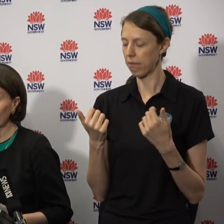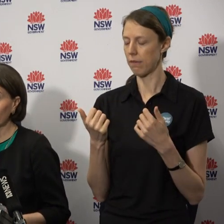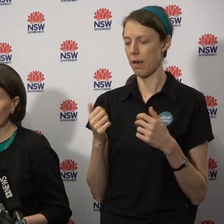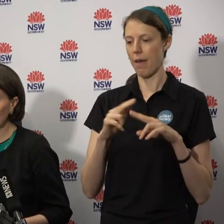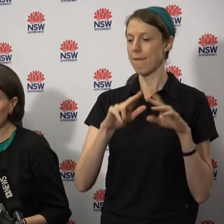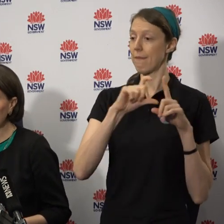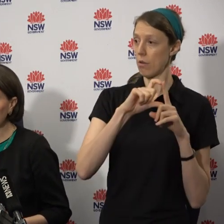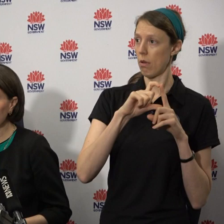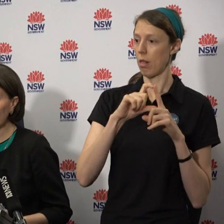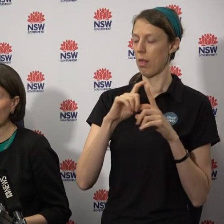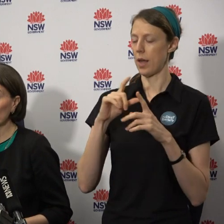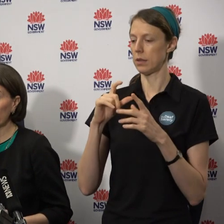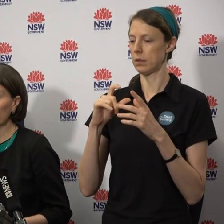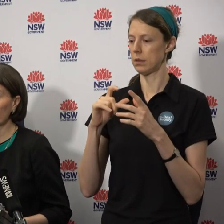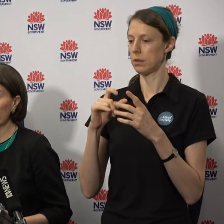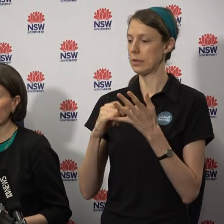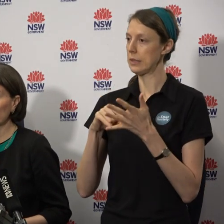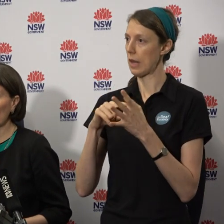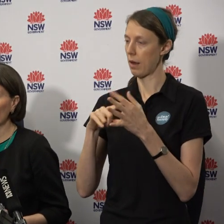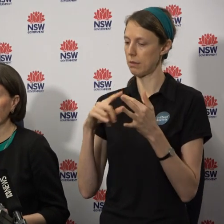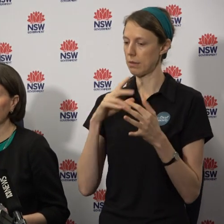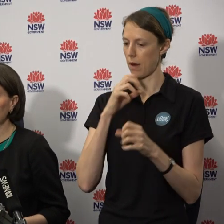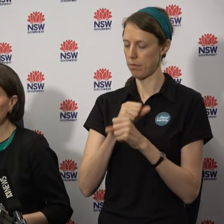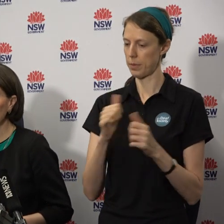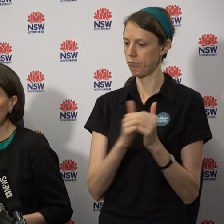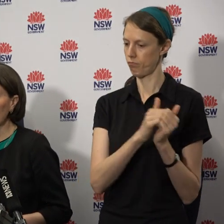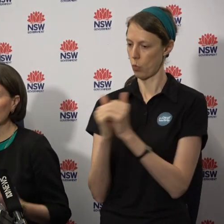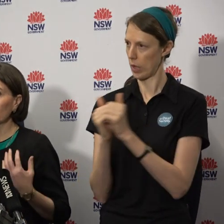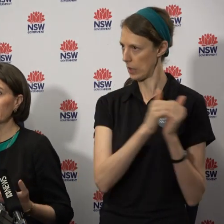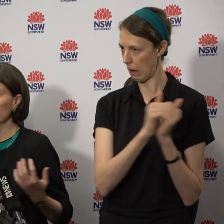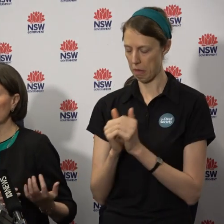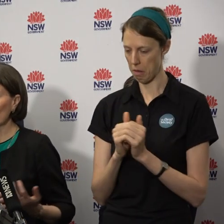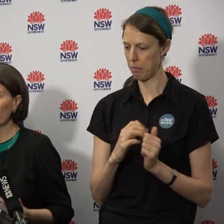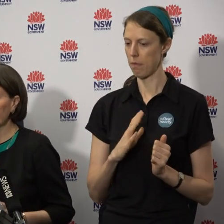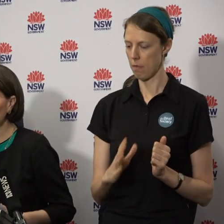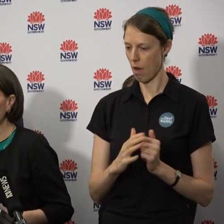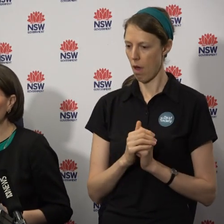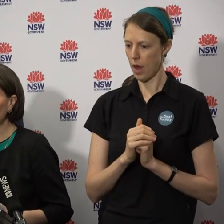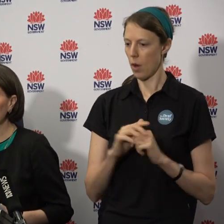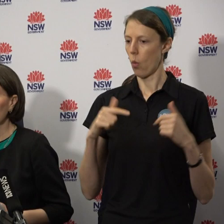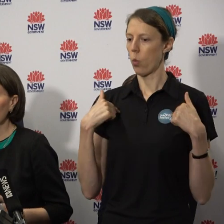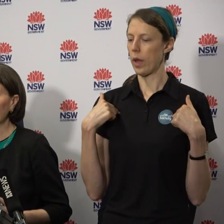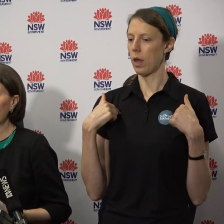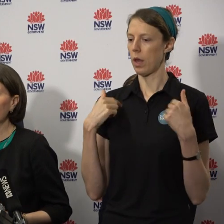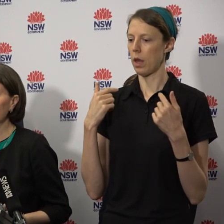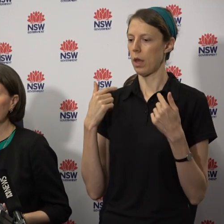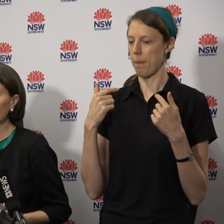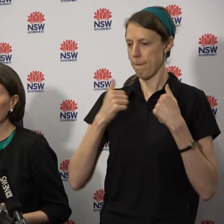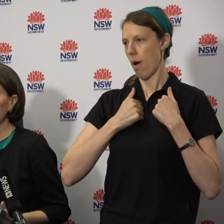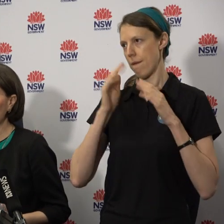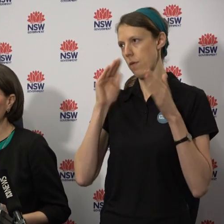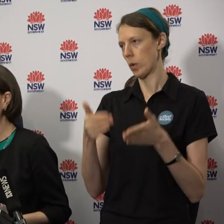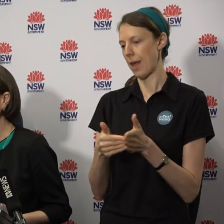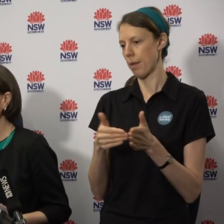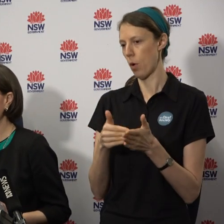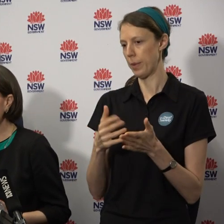is on public health and safety and to make sure people have the message about what they need to do. Us politicians can worry about how to pay for it, but this is